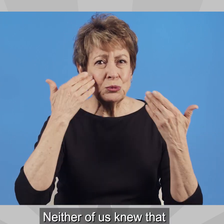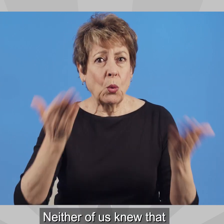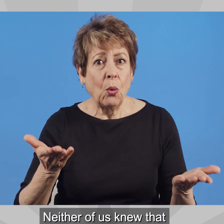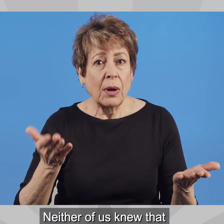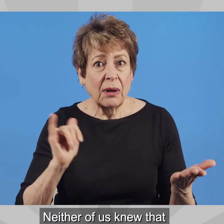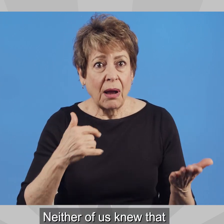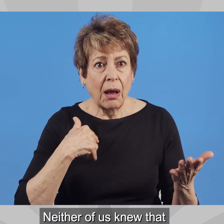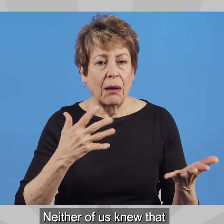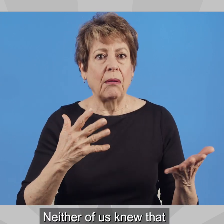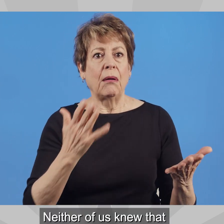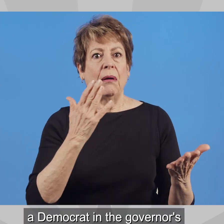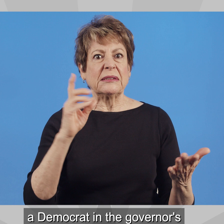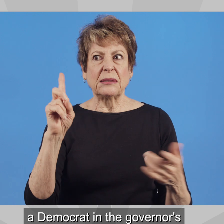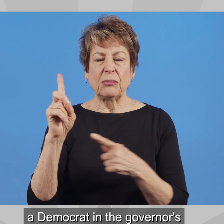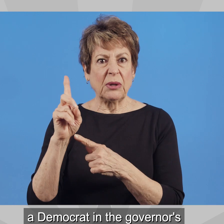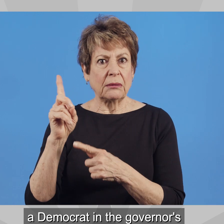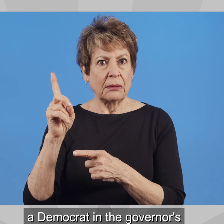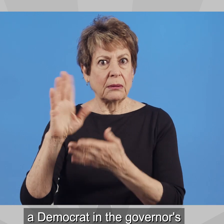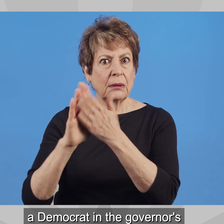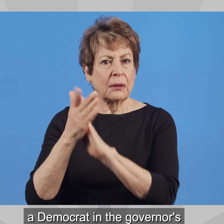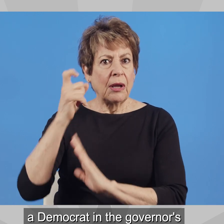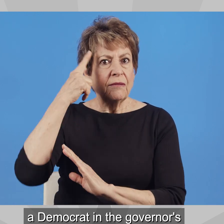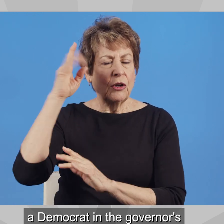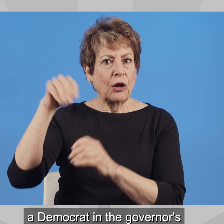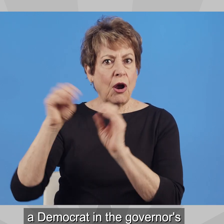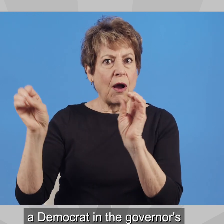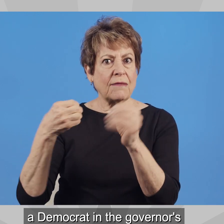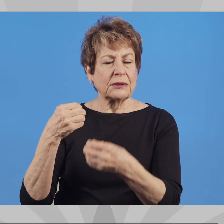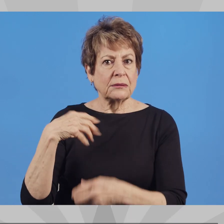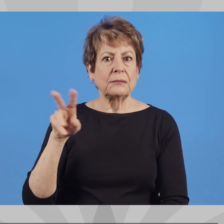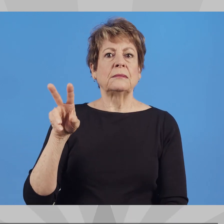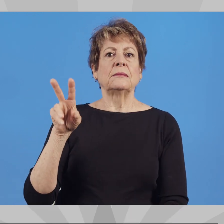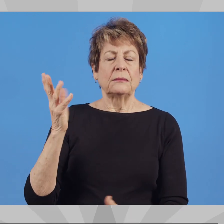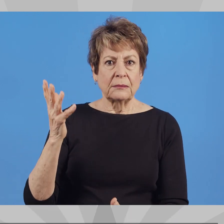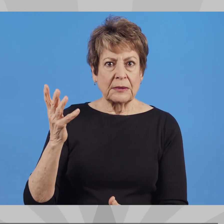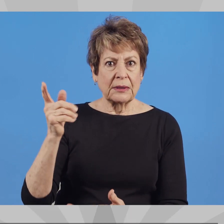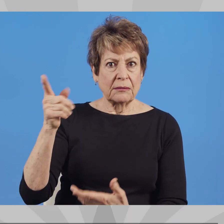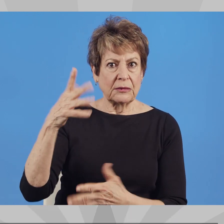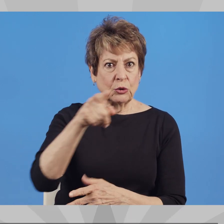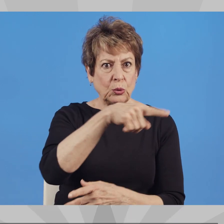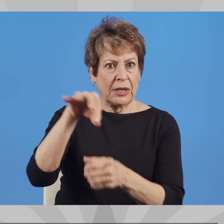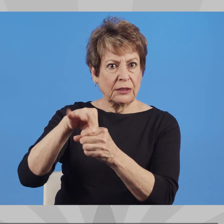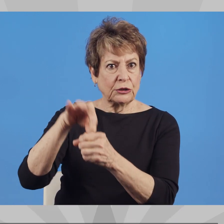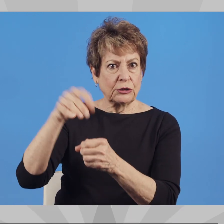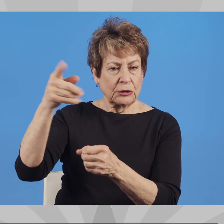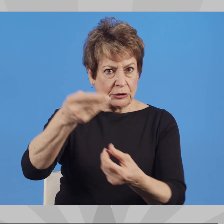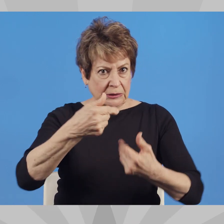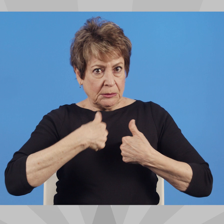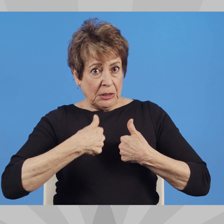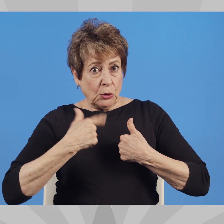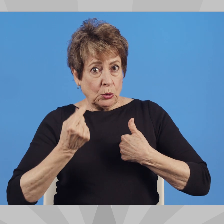Neither of us knew that we'd be dealing with a Democrat in the governor's office when you elected me to deliver on a bold conservative